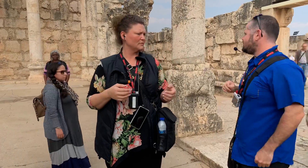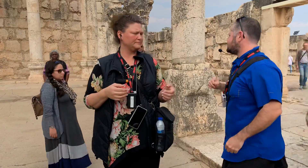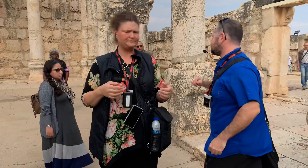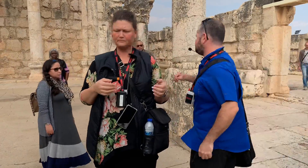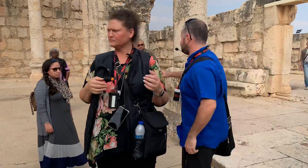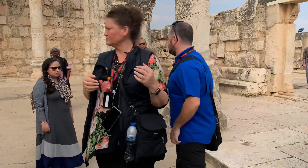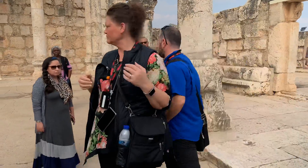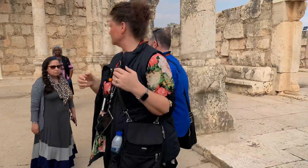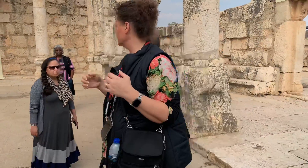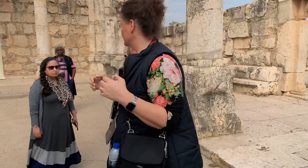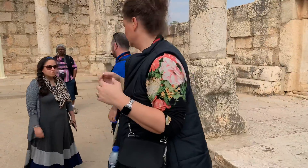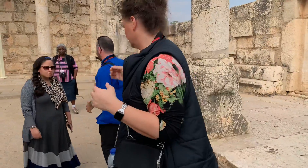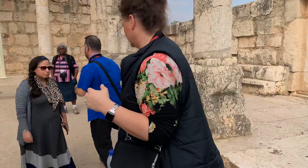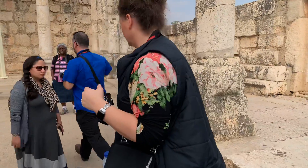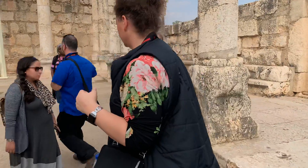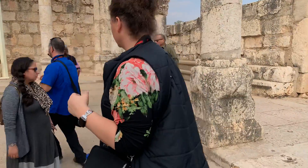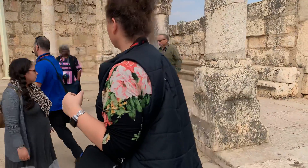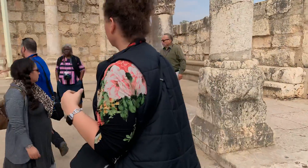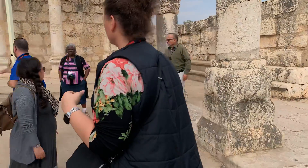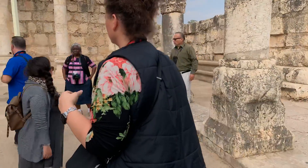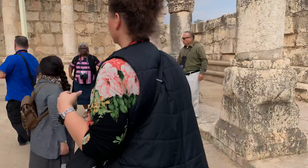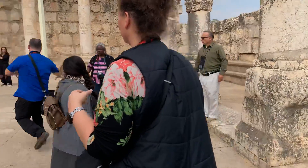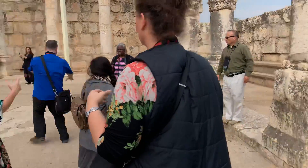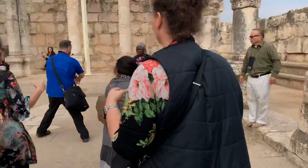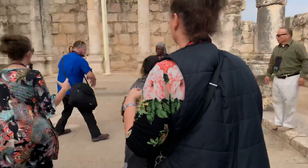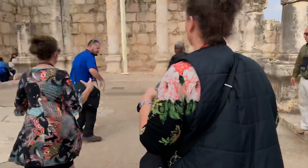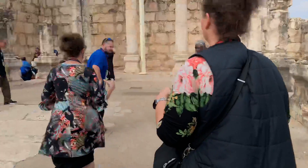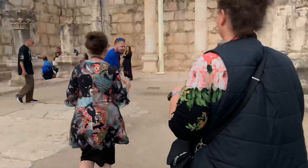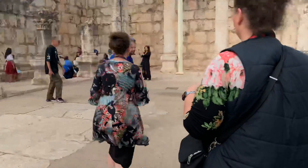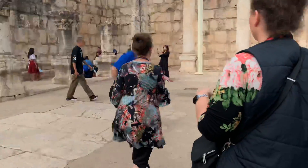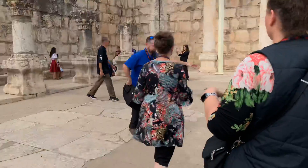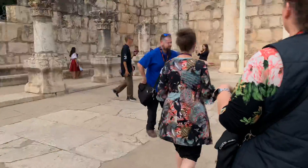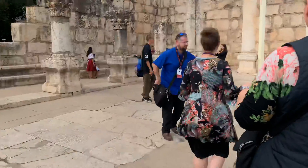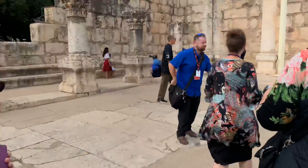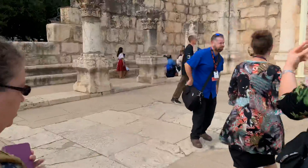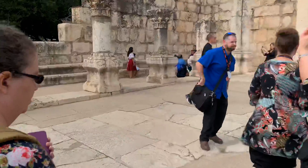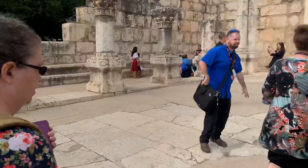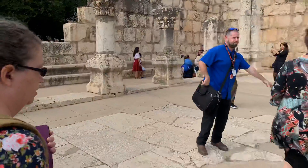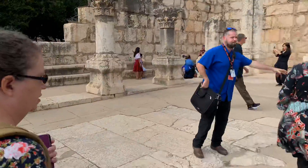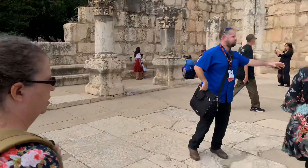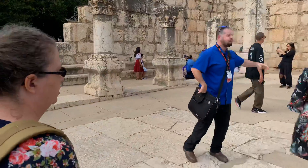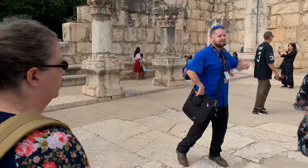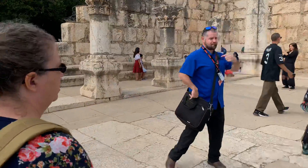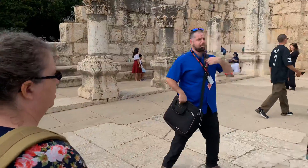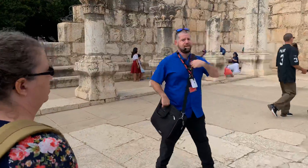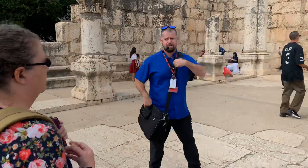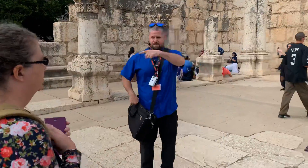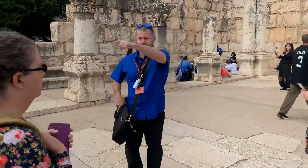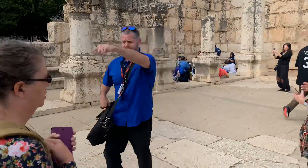So guys, if you don't mind, just come and stand here. Facing this way?